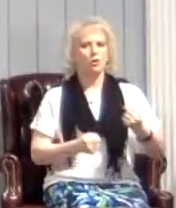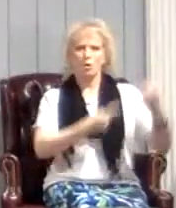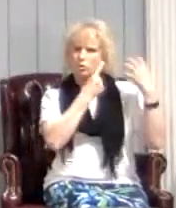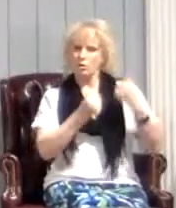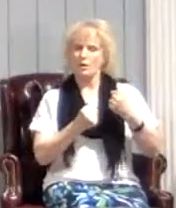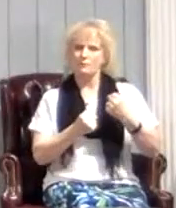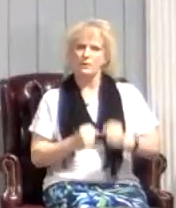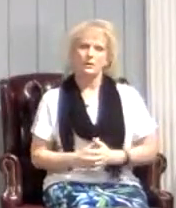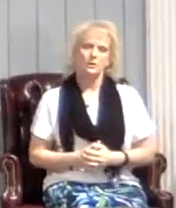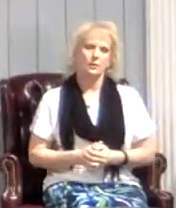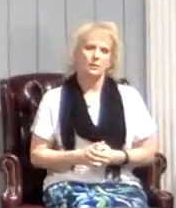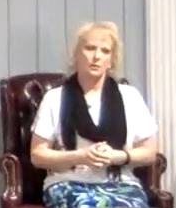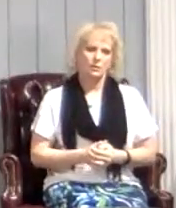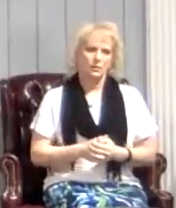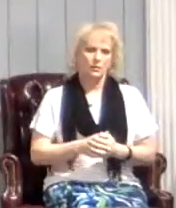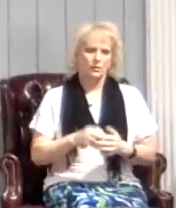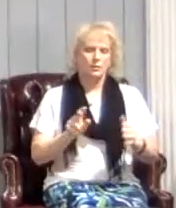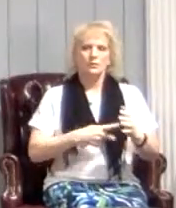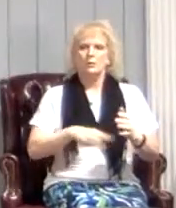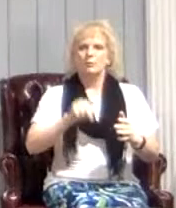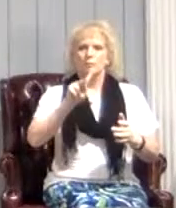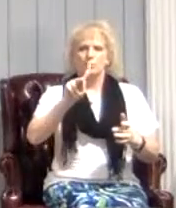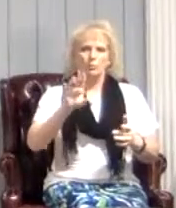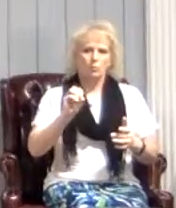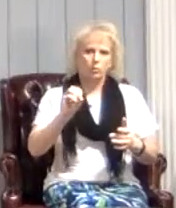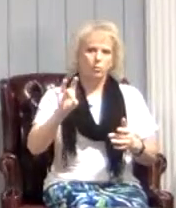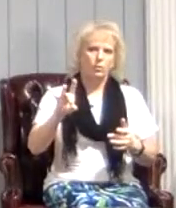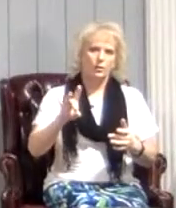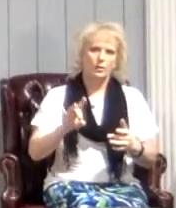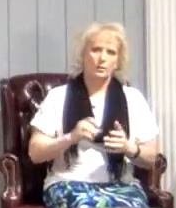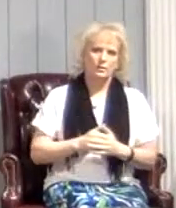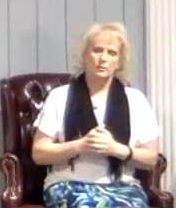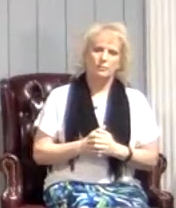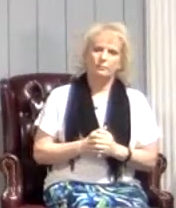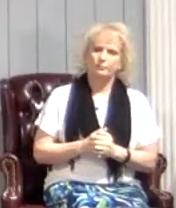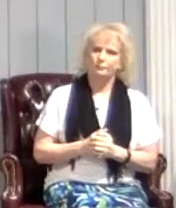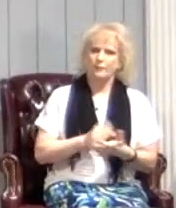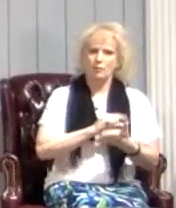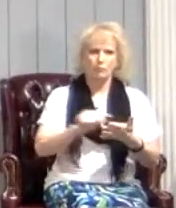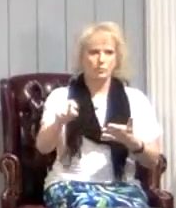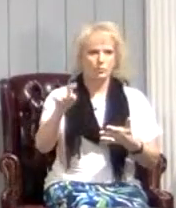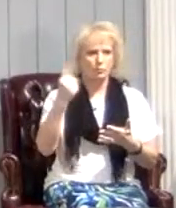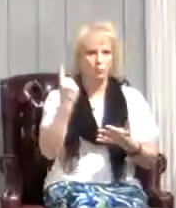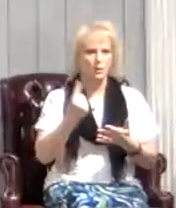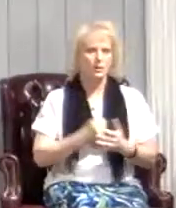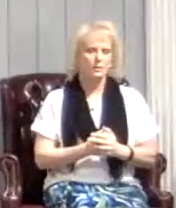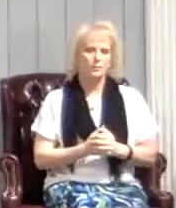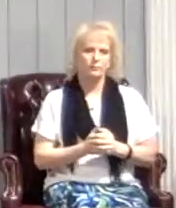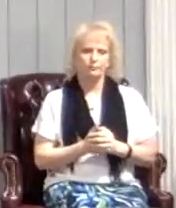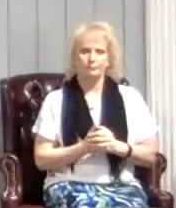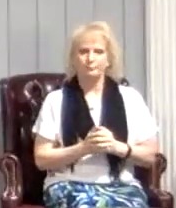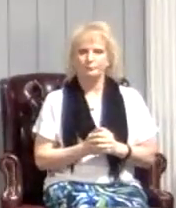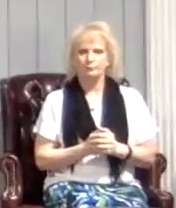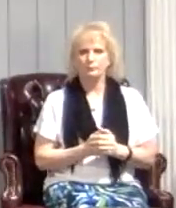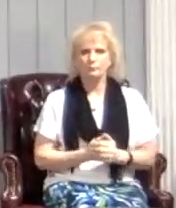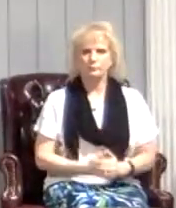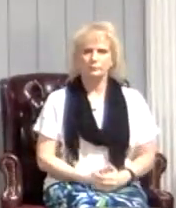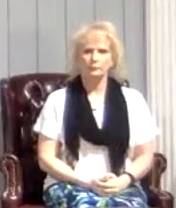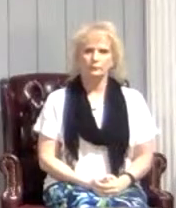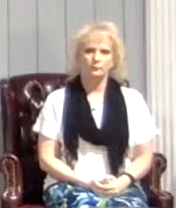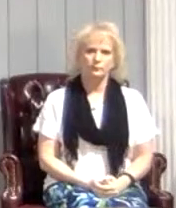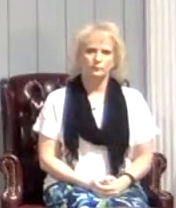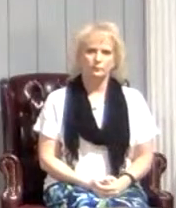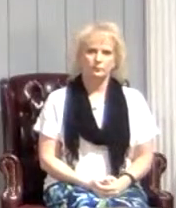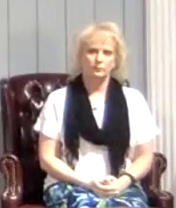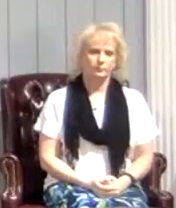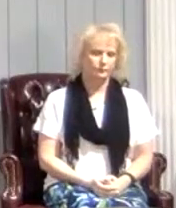a Psalm 108 with me. Psalm 108 and verse 1. We'll start there and we'll look at some other verses in the chapter here in just a